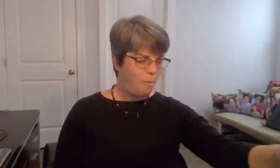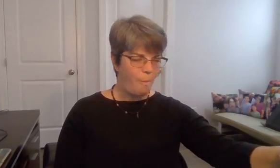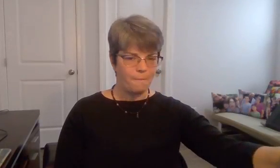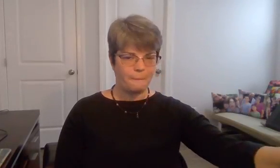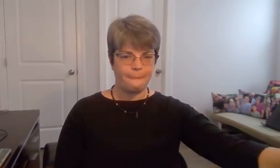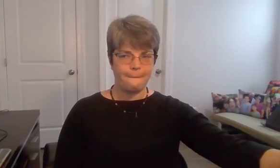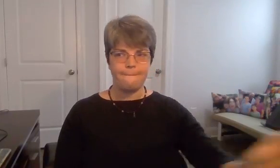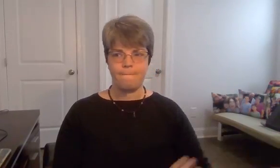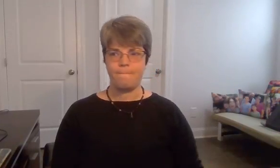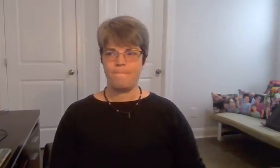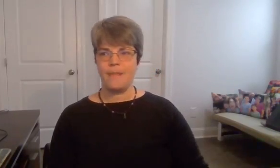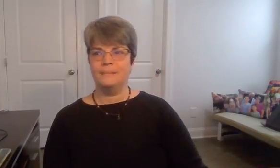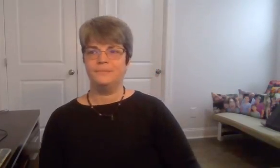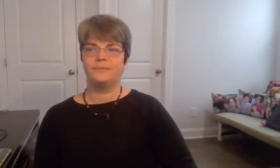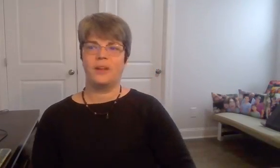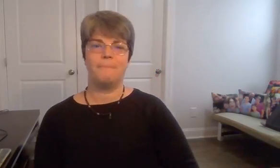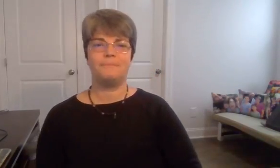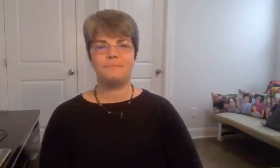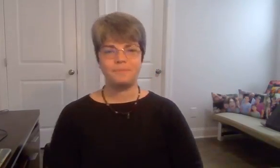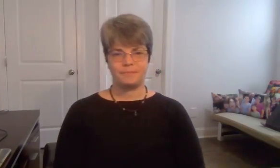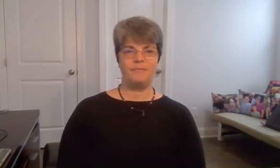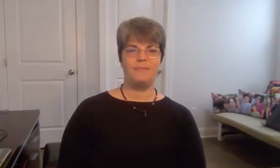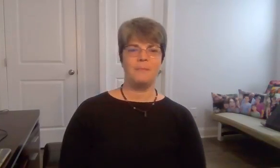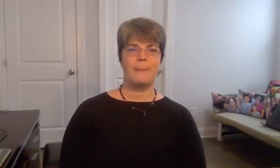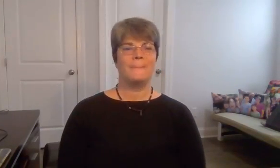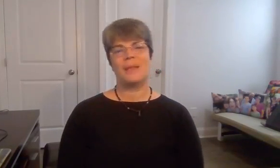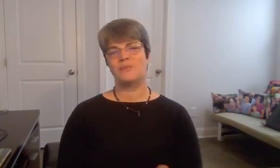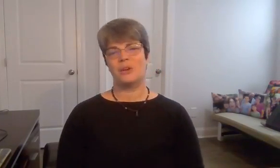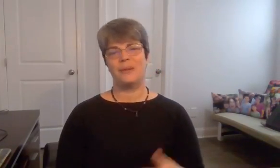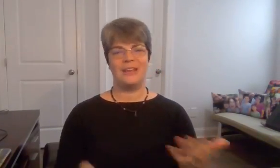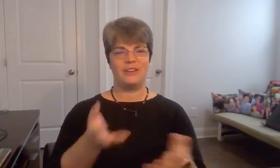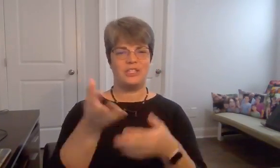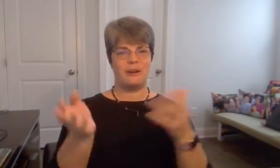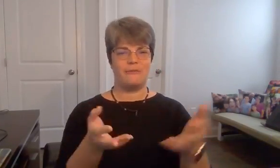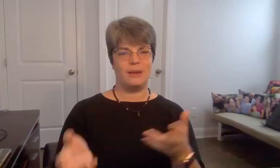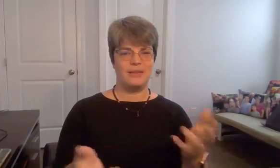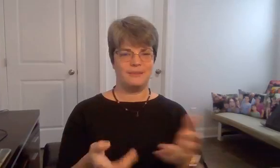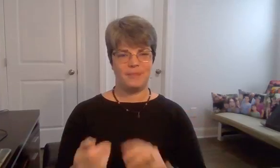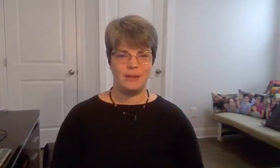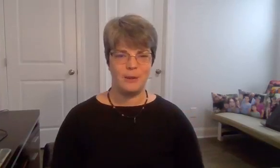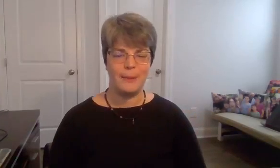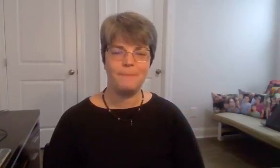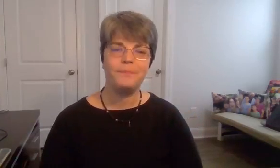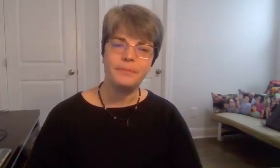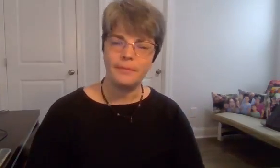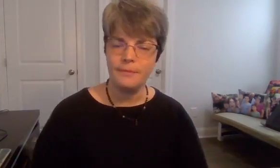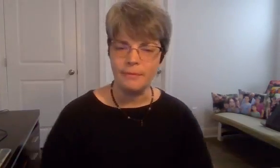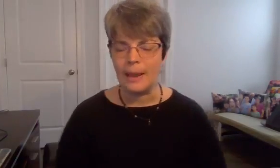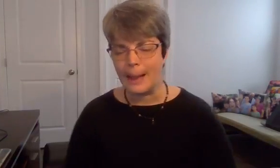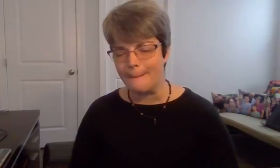water. Okay. I'm sorry we can't like share everybody's thing here, but